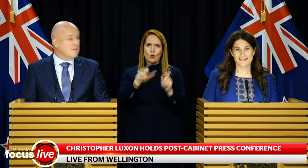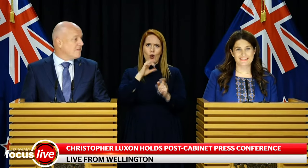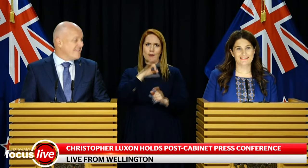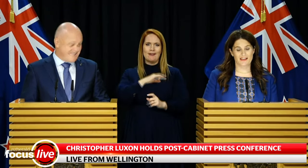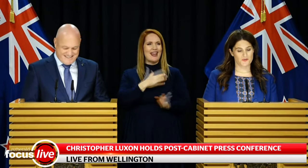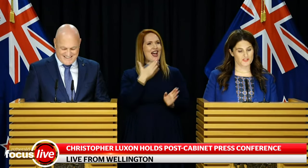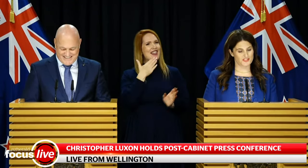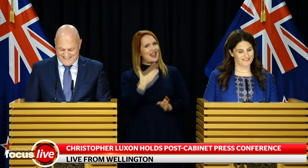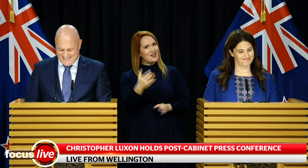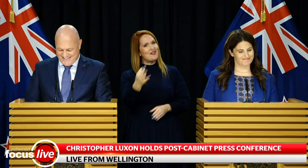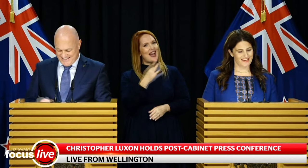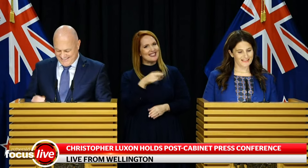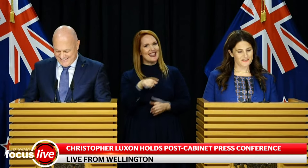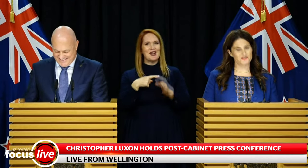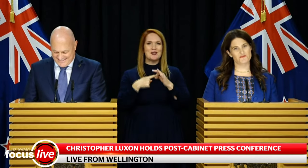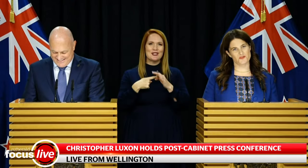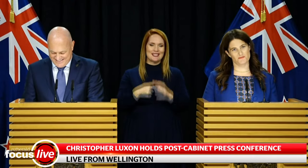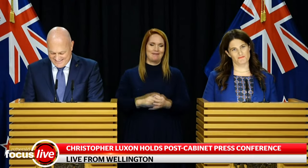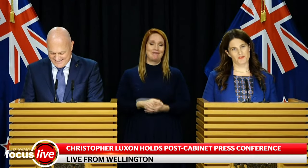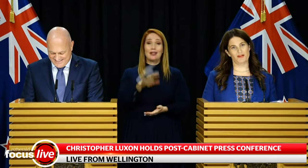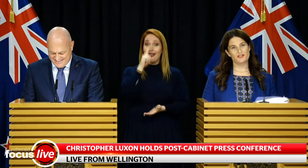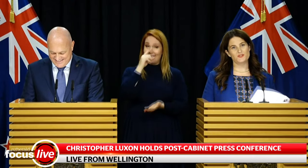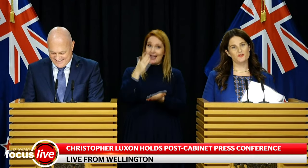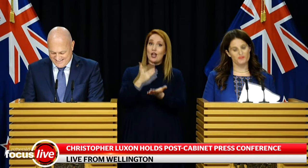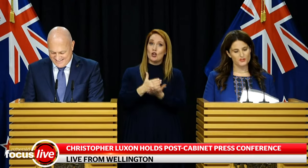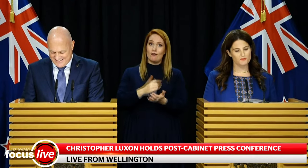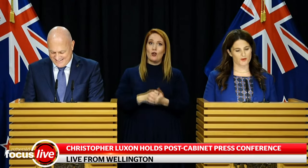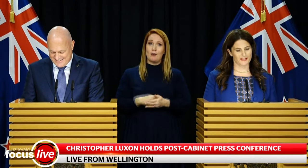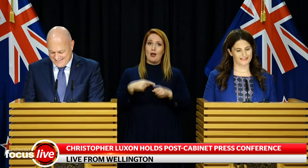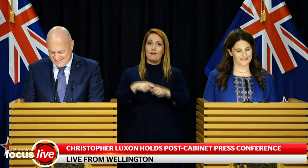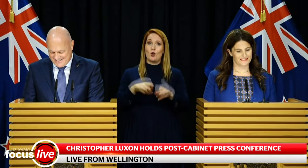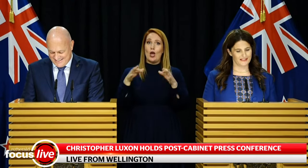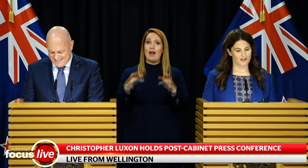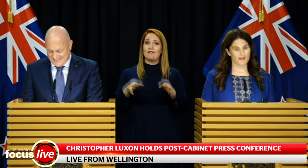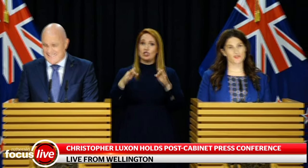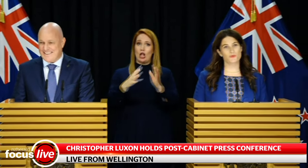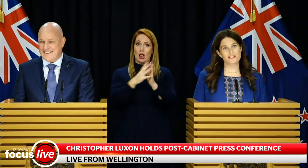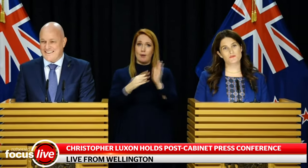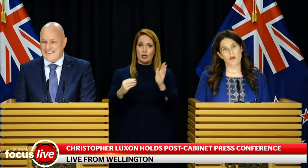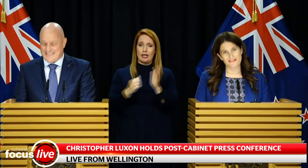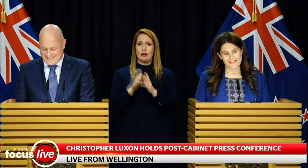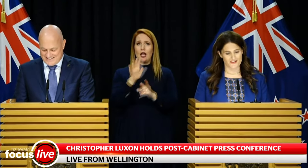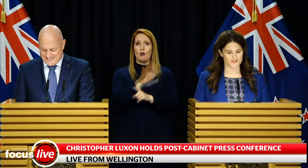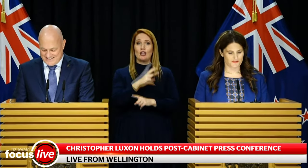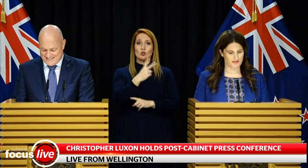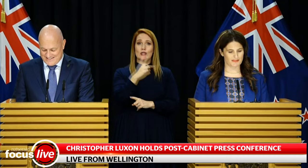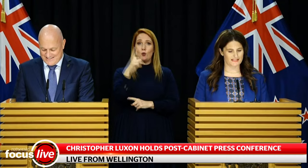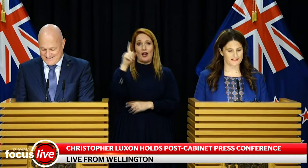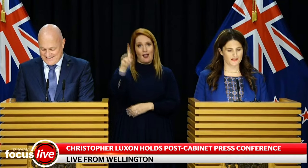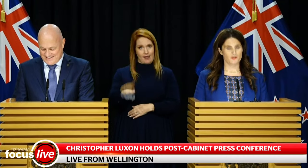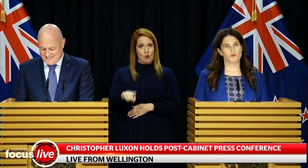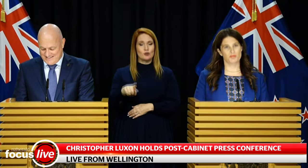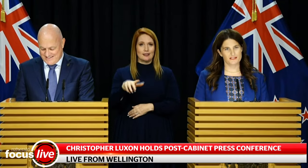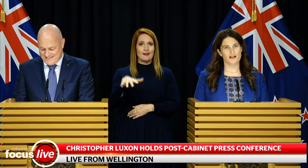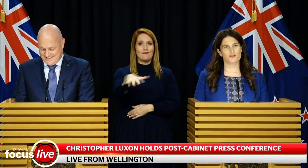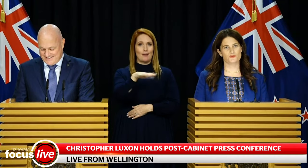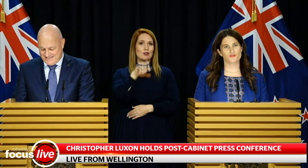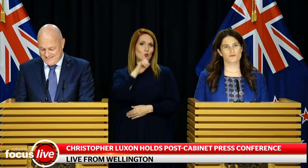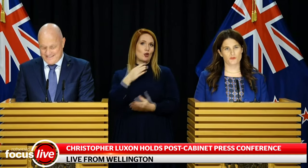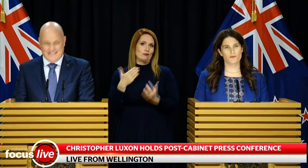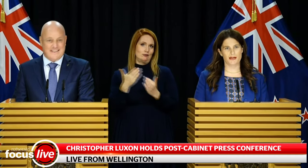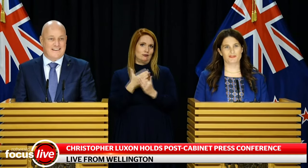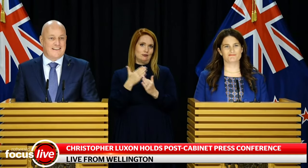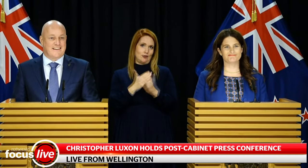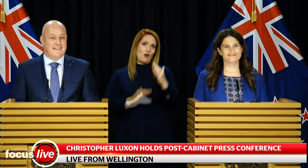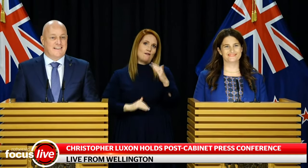you for asking that question. I can confirm that based on official modelling, around 21,000 families would be entitled